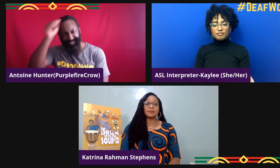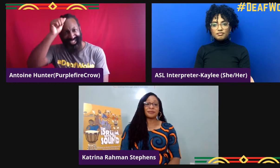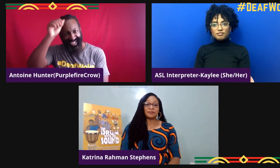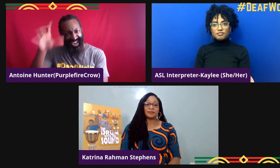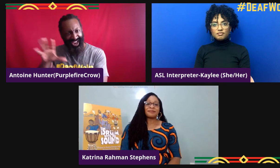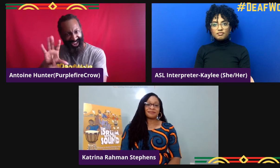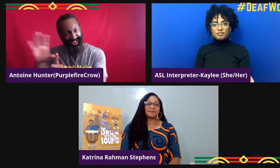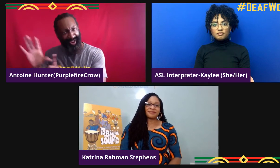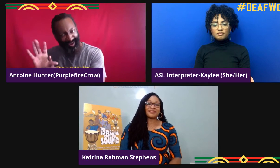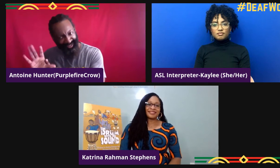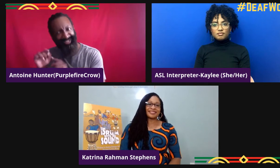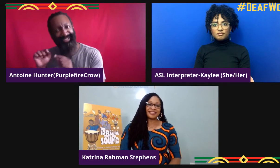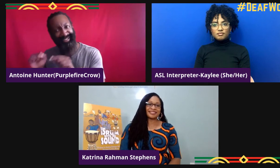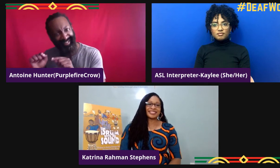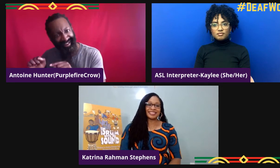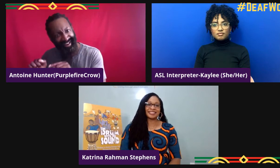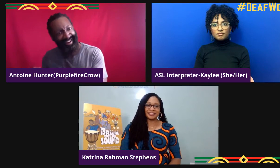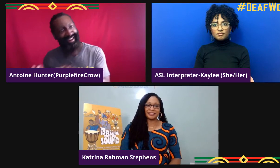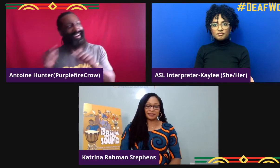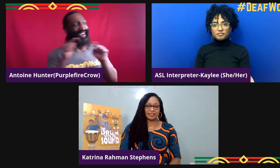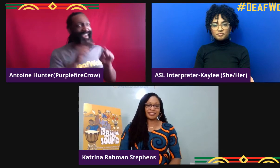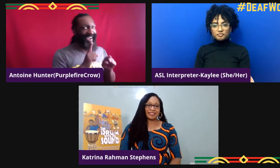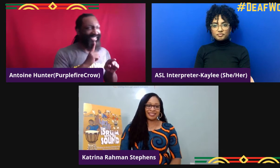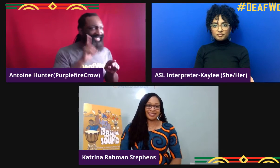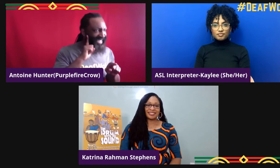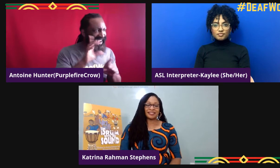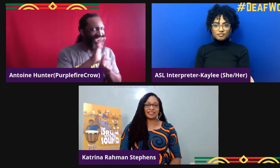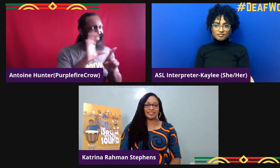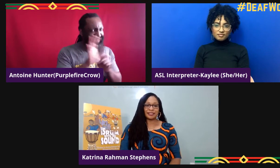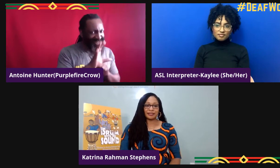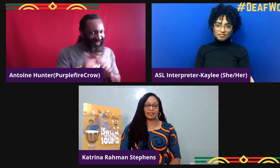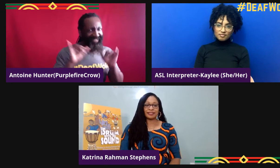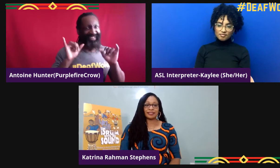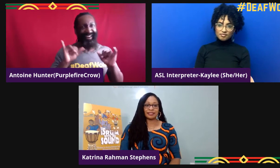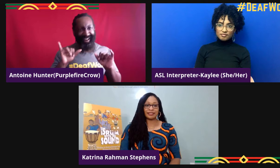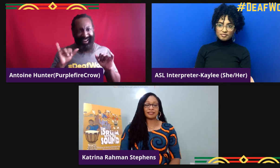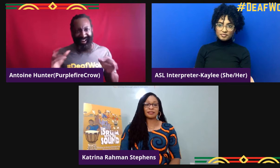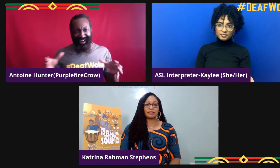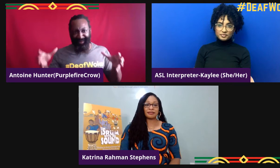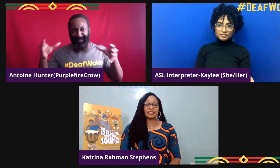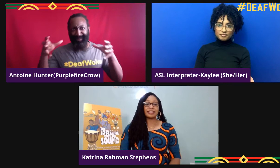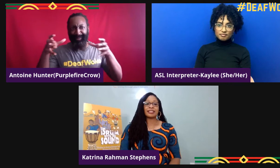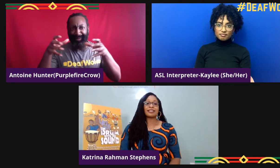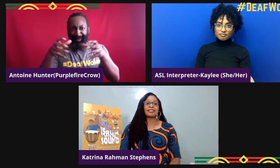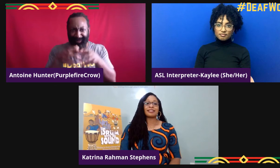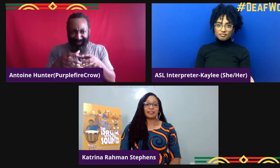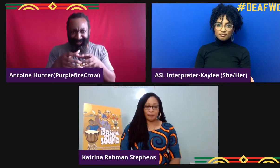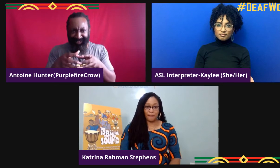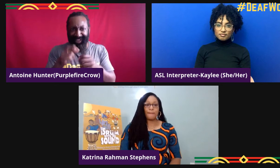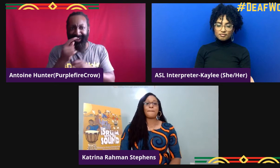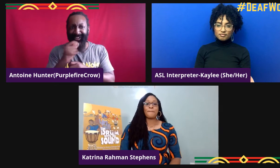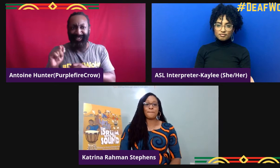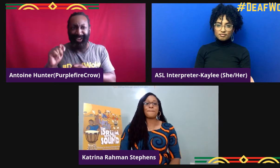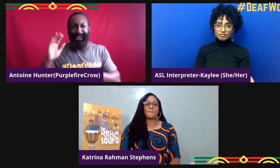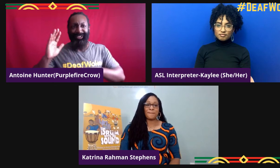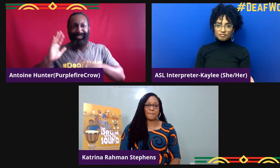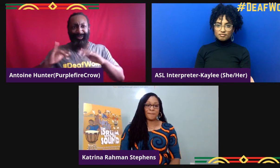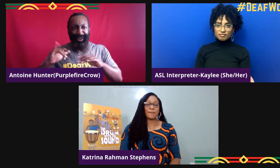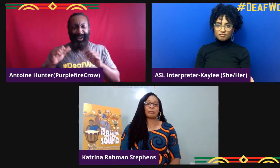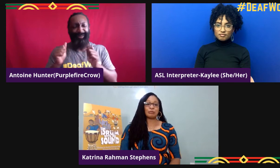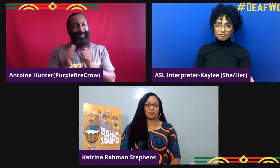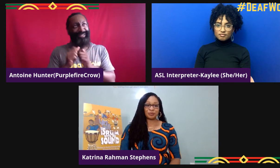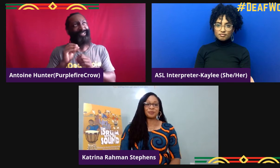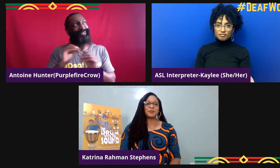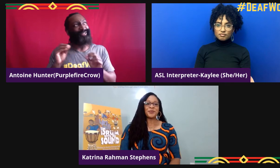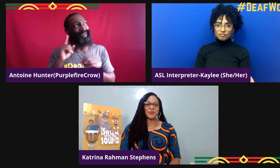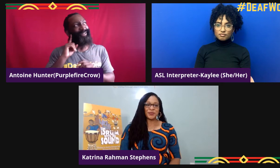So now had the connection. We have the African culture and deaf culture, and we